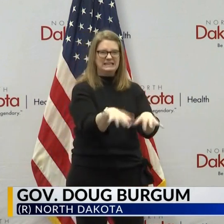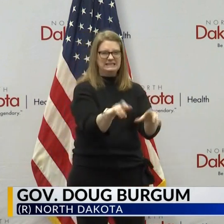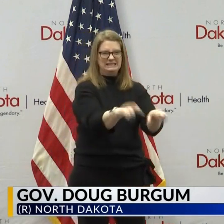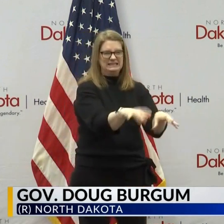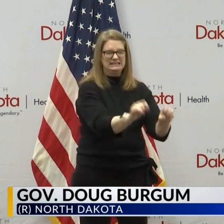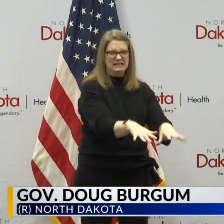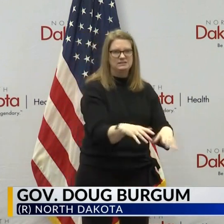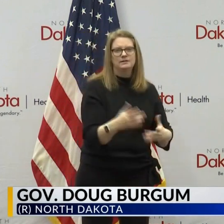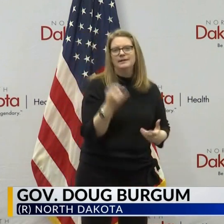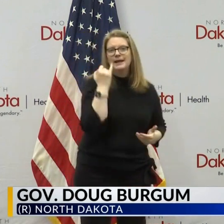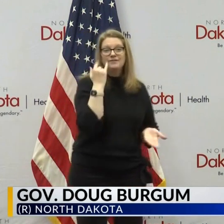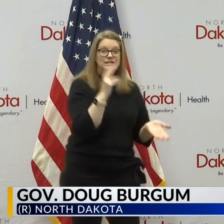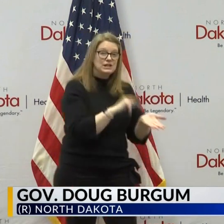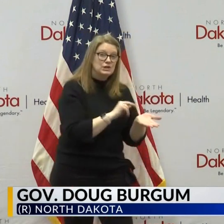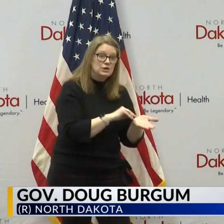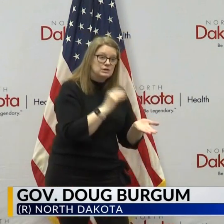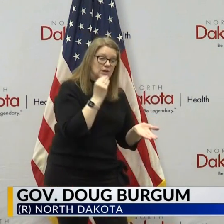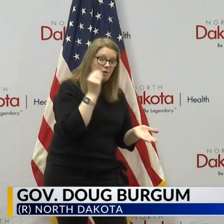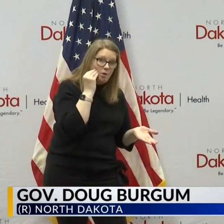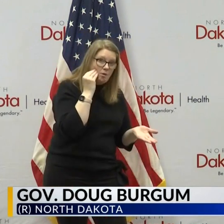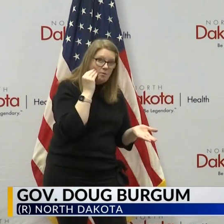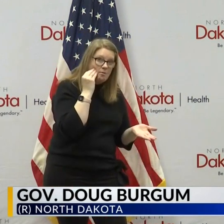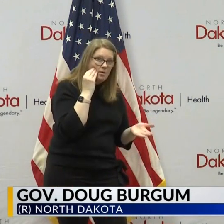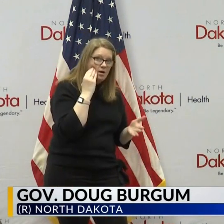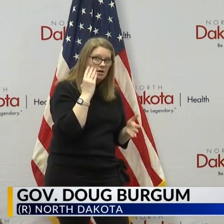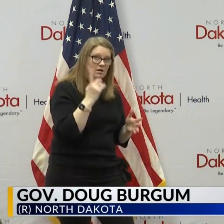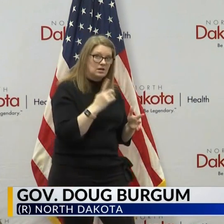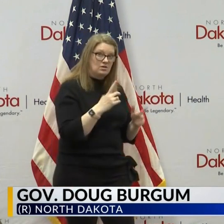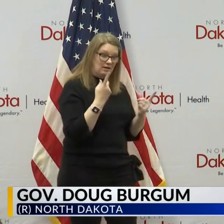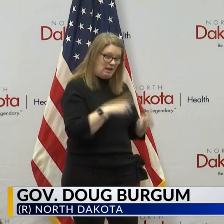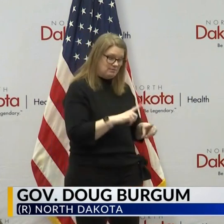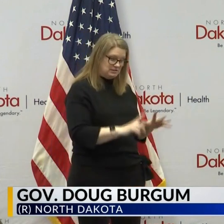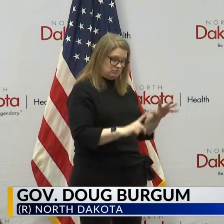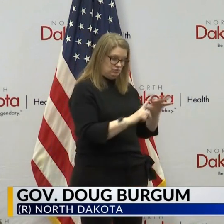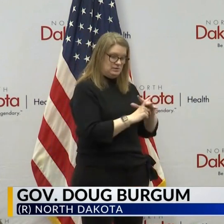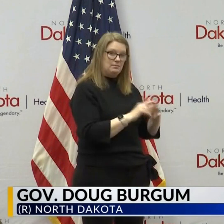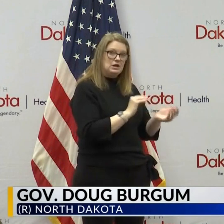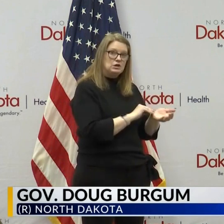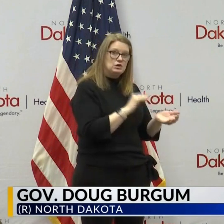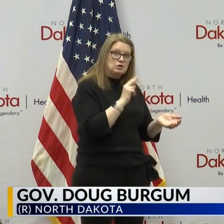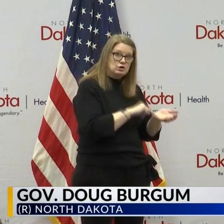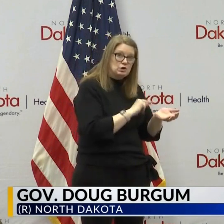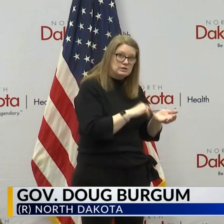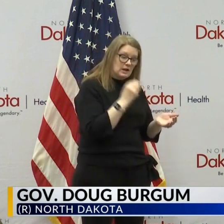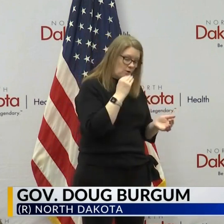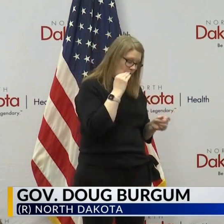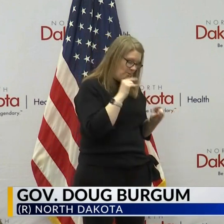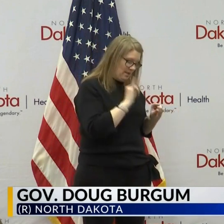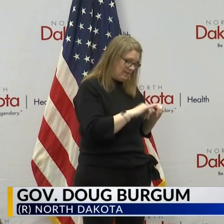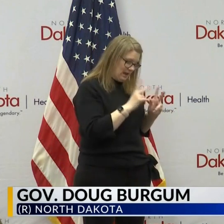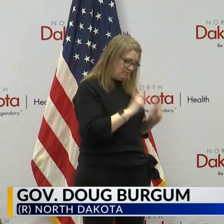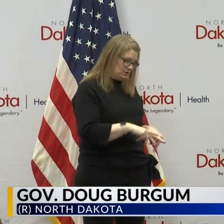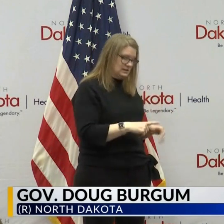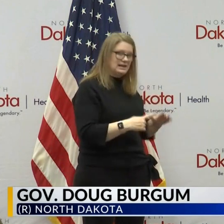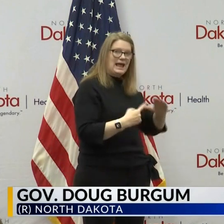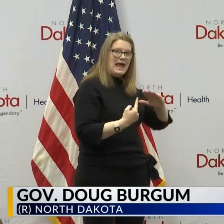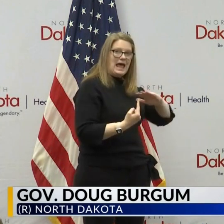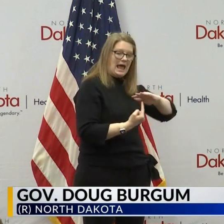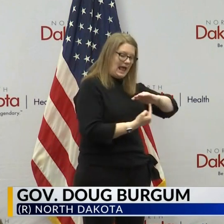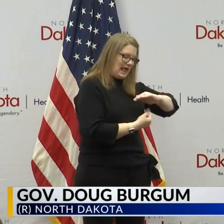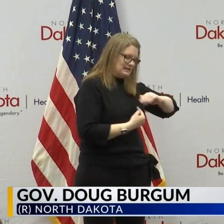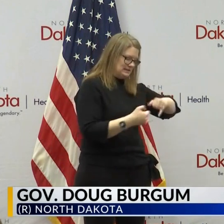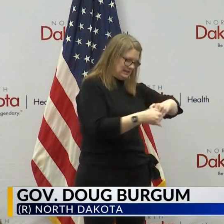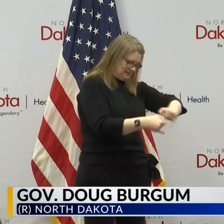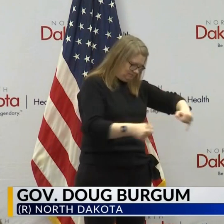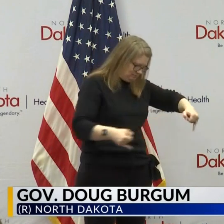nursing home, where if we have an outbreak in a nursing home, we want to get the individual that tested positive isolated and away from the